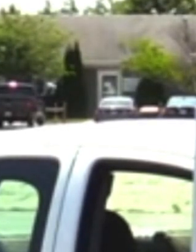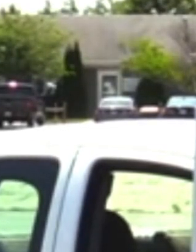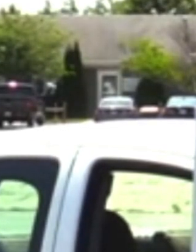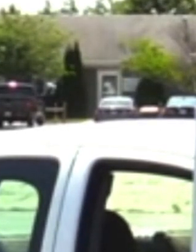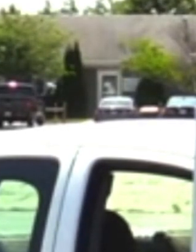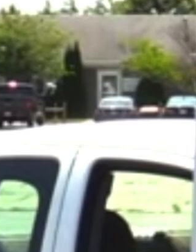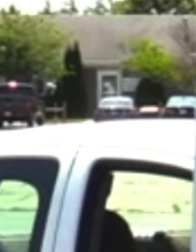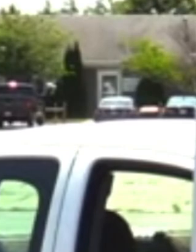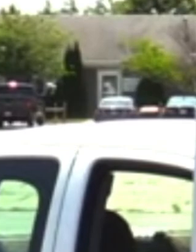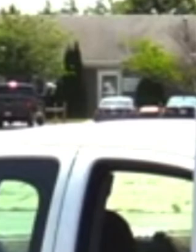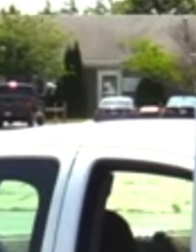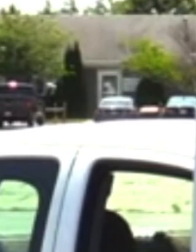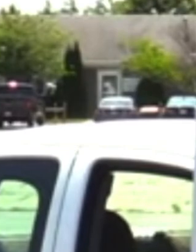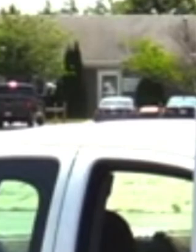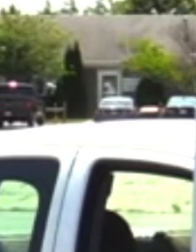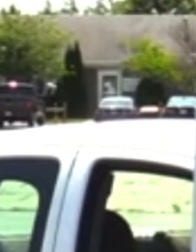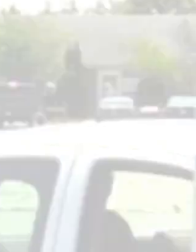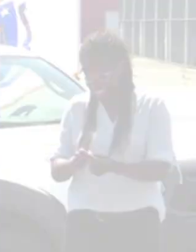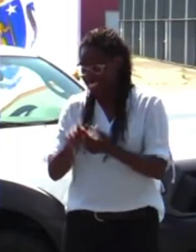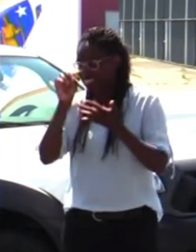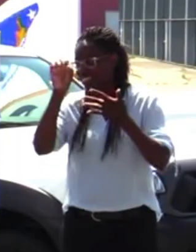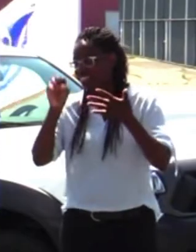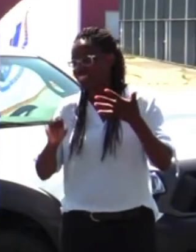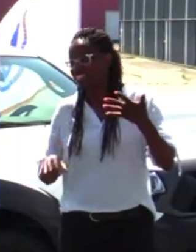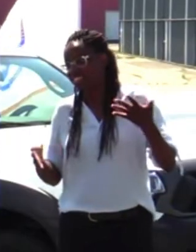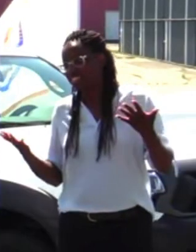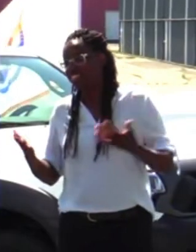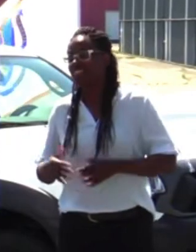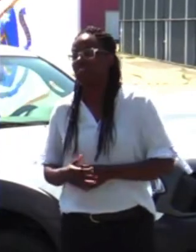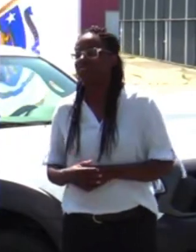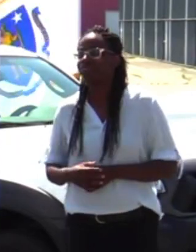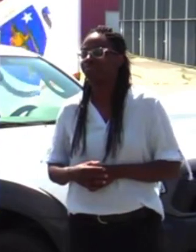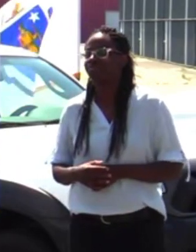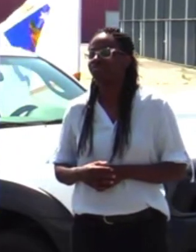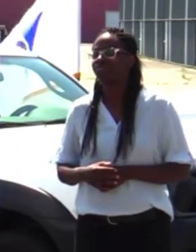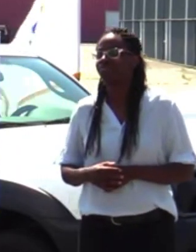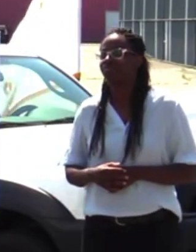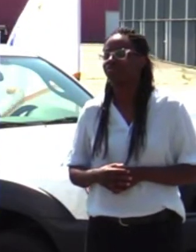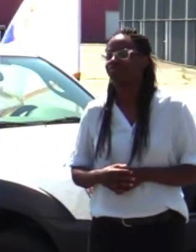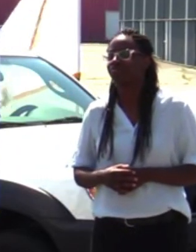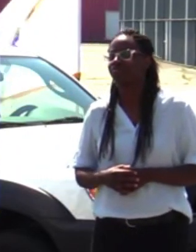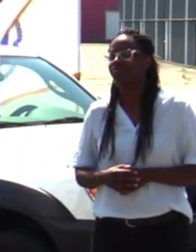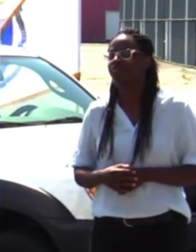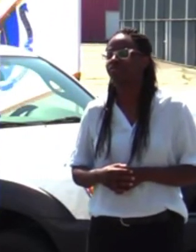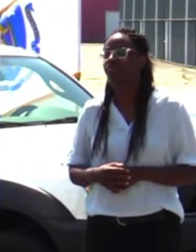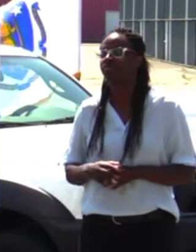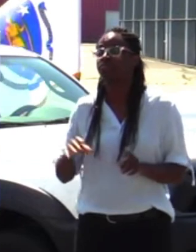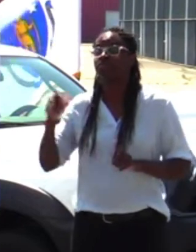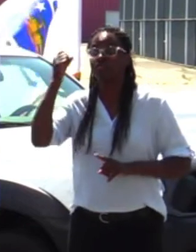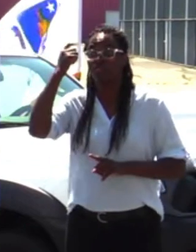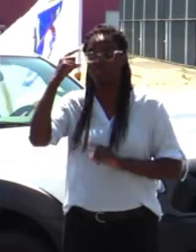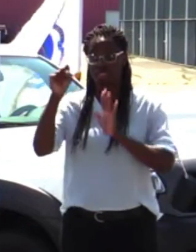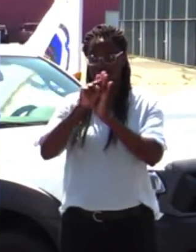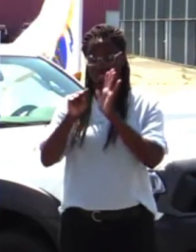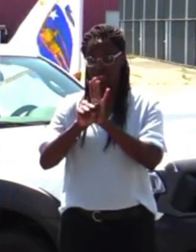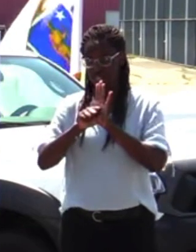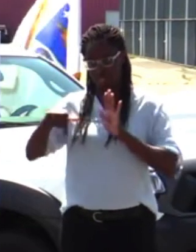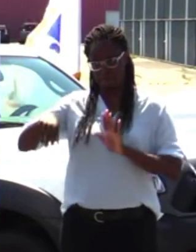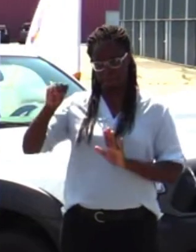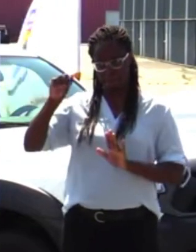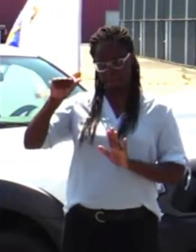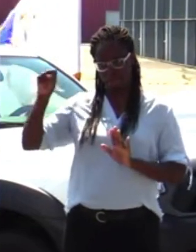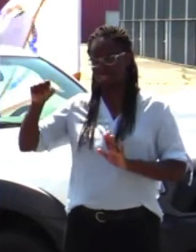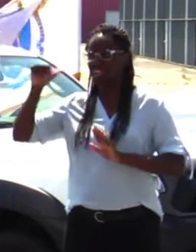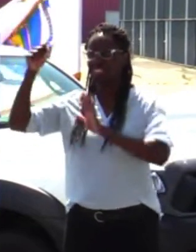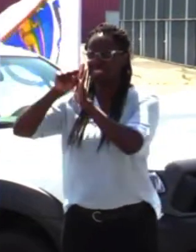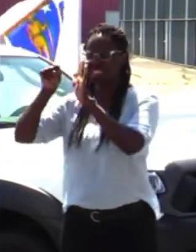we've gone about dealing with a lot of this stuff. We spend a lot of time talking to our colleagues in other states about the guidance that they're